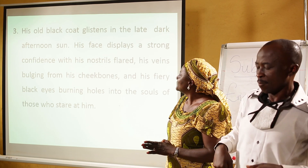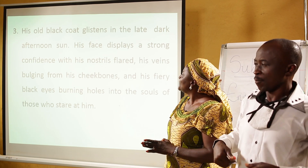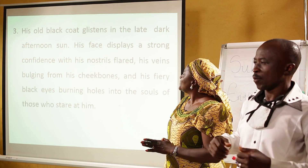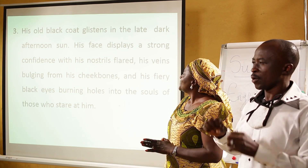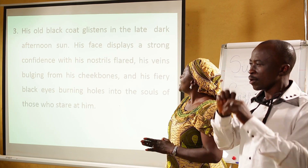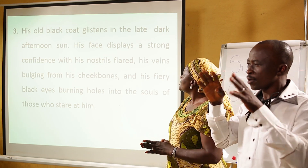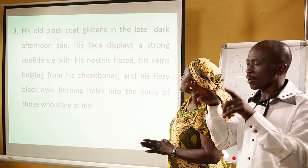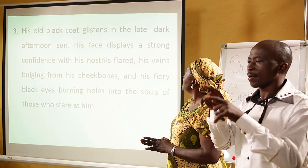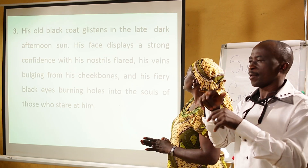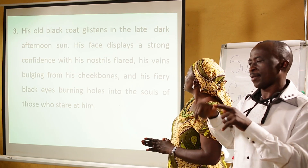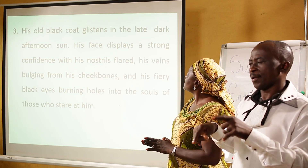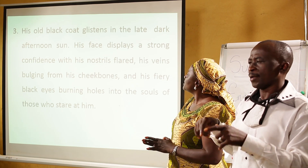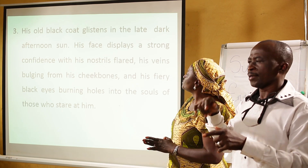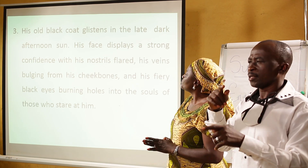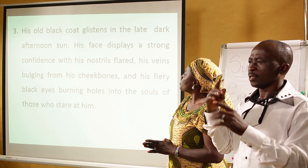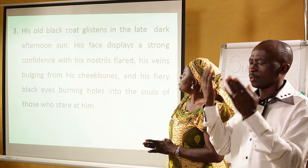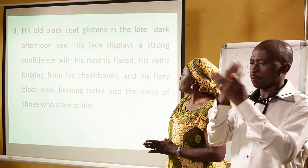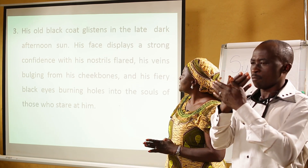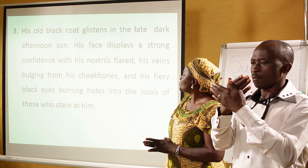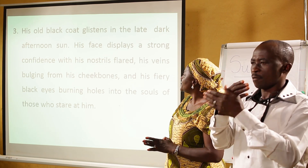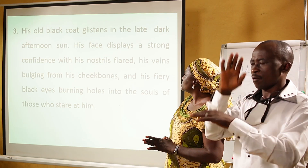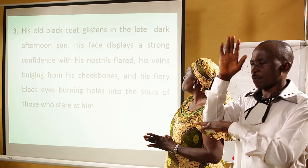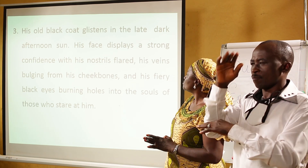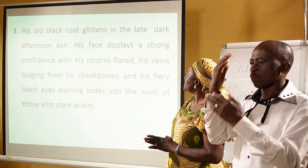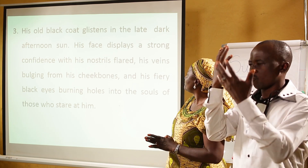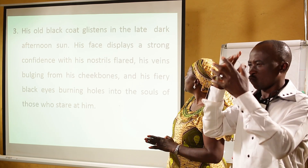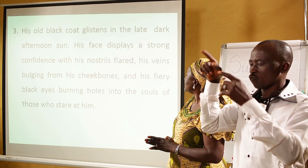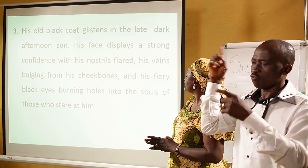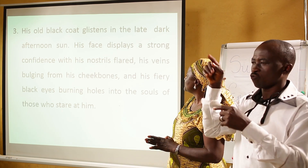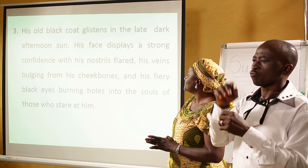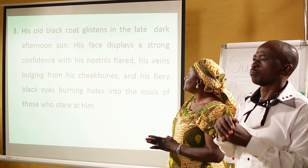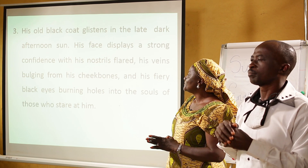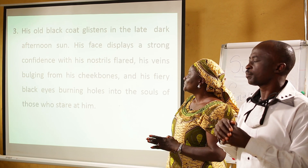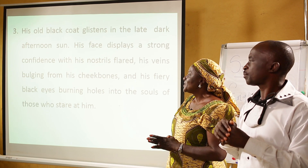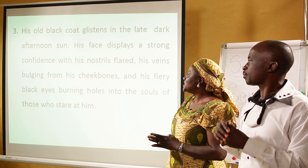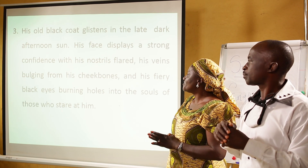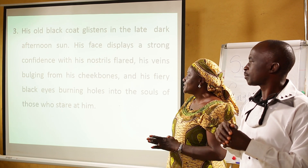sun. His face displays a strong confidence with his nostrils flared.